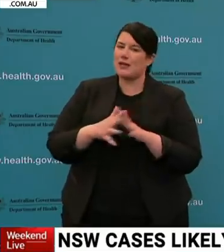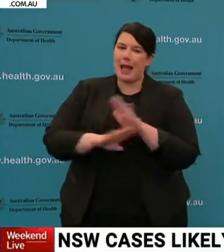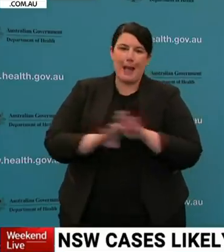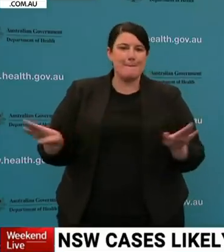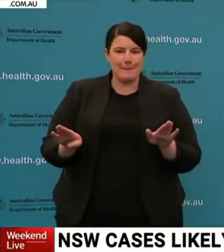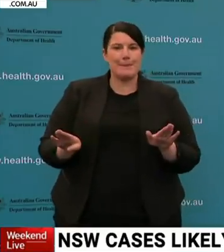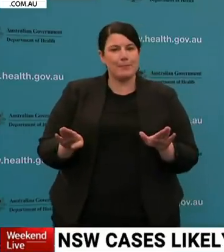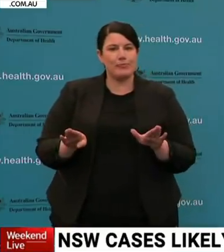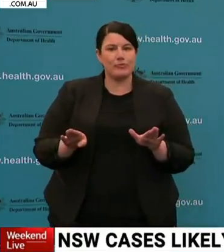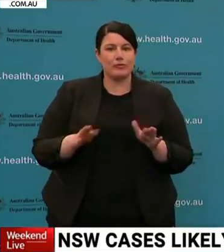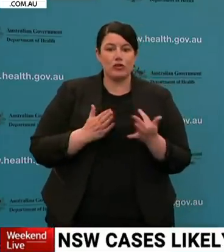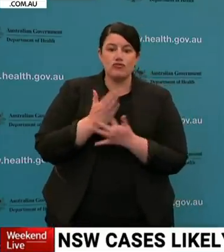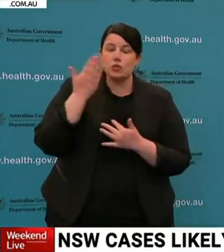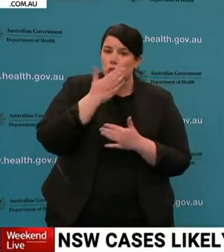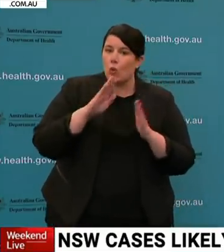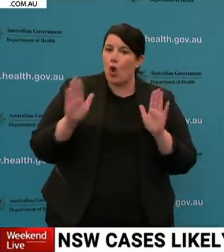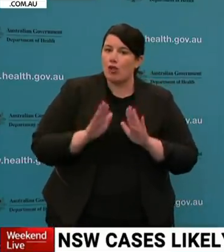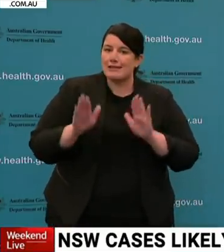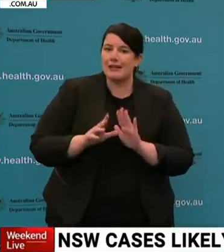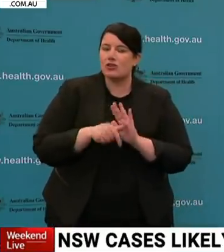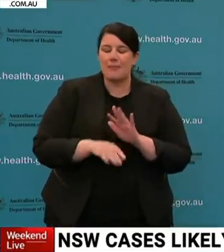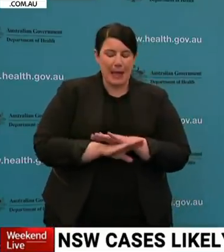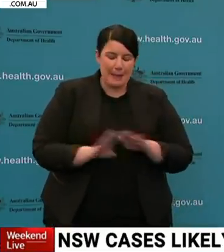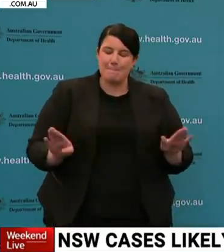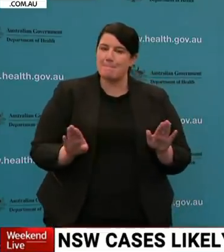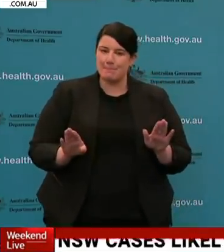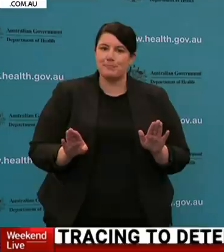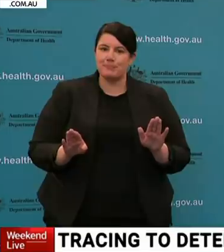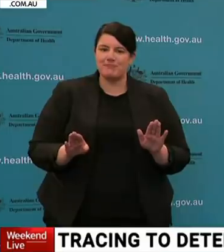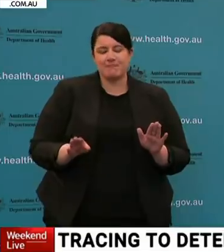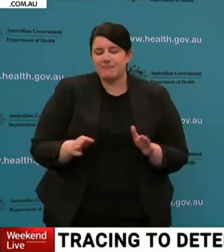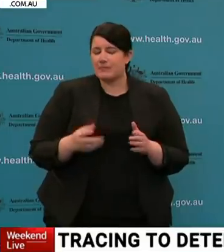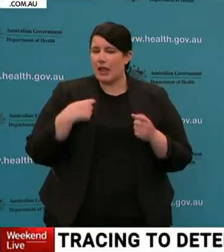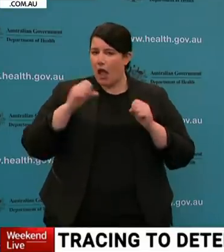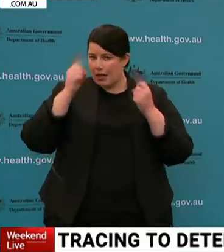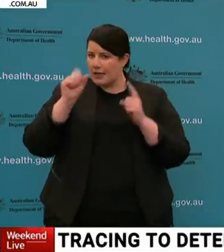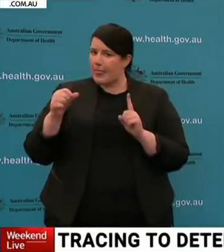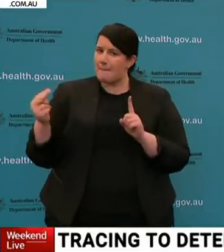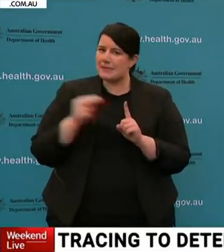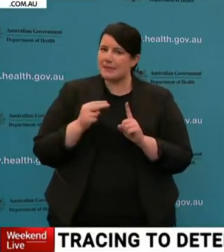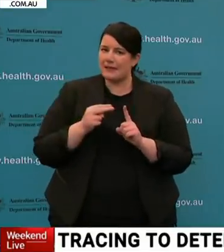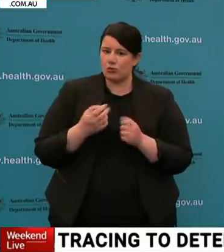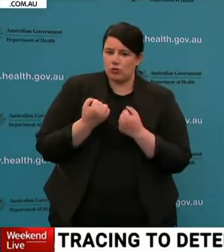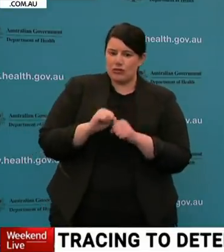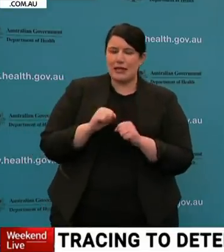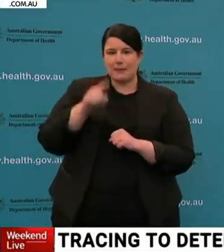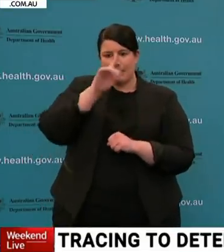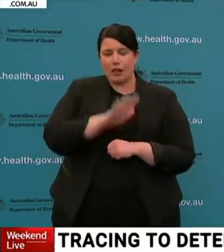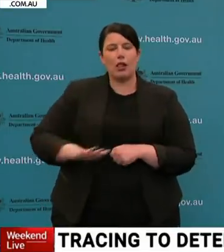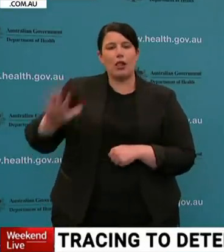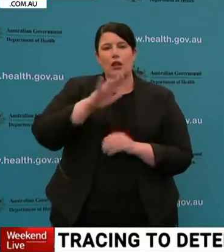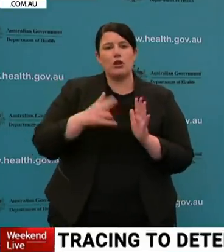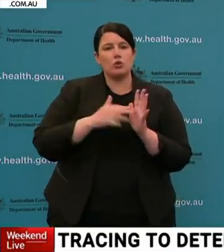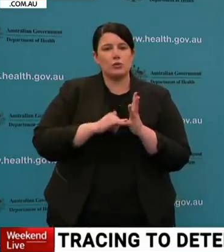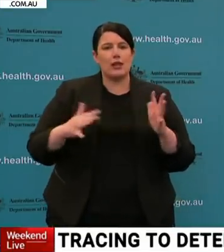Wales during school holidays. That is an understandable position to take as a protective measure for the people of New